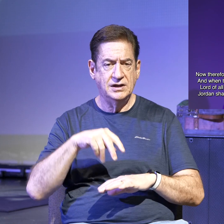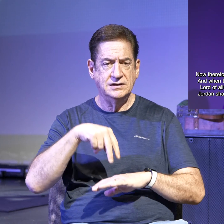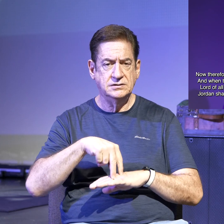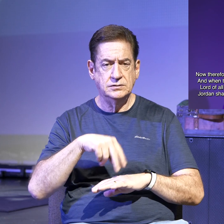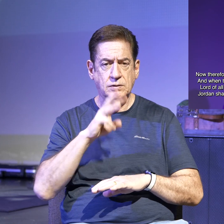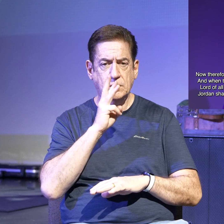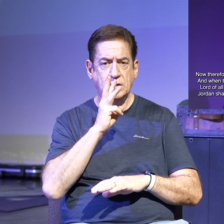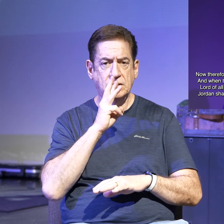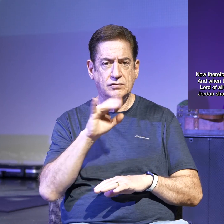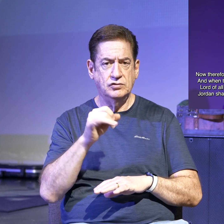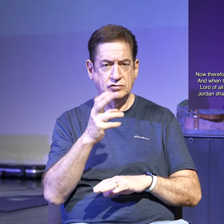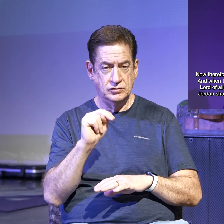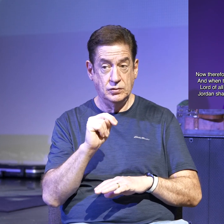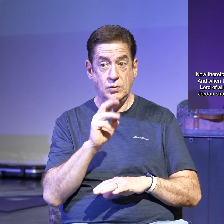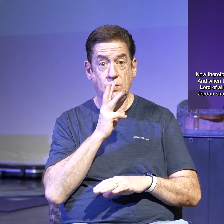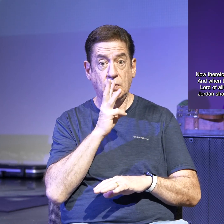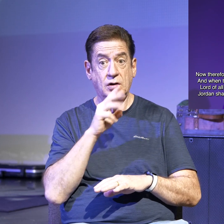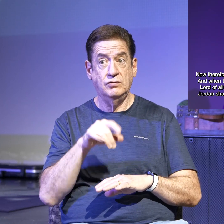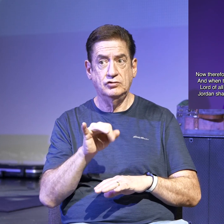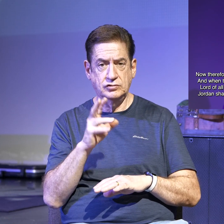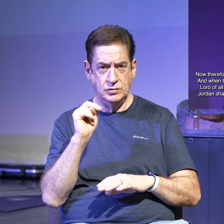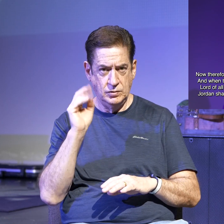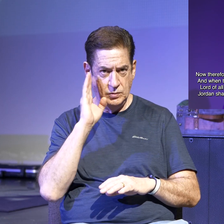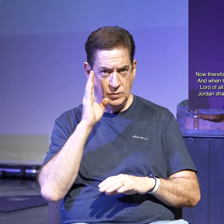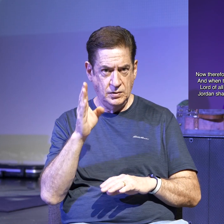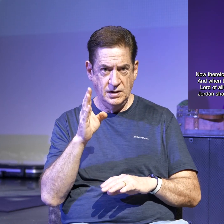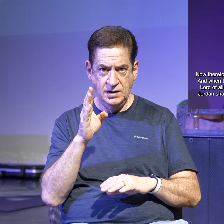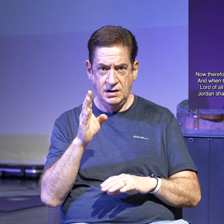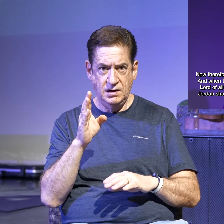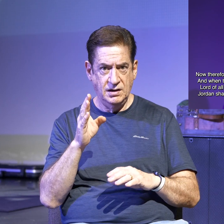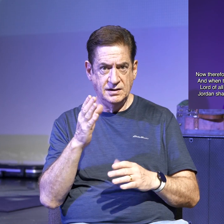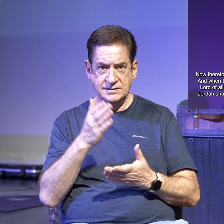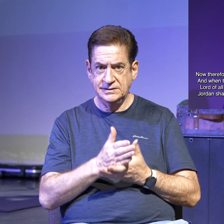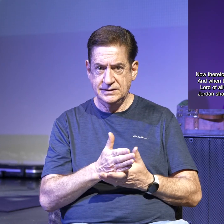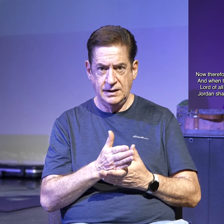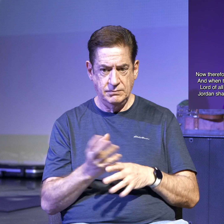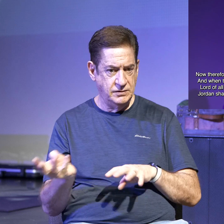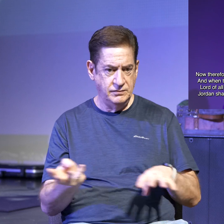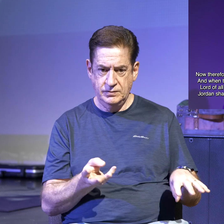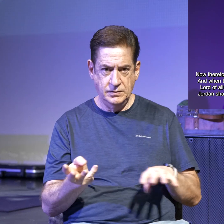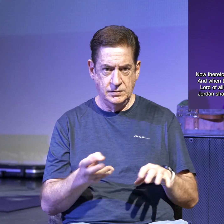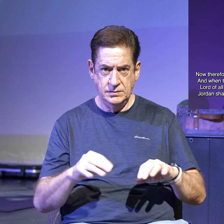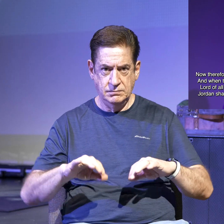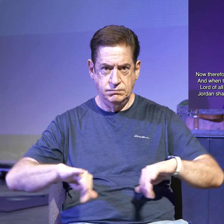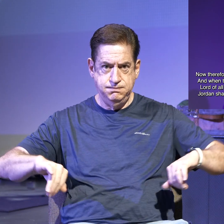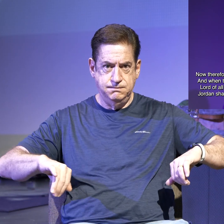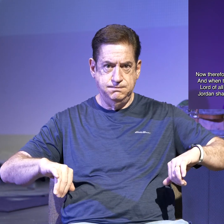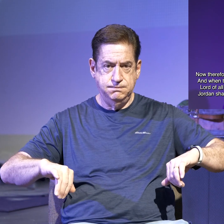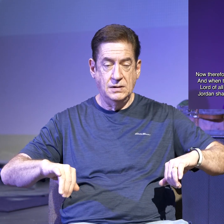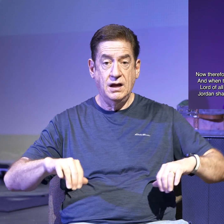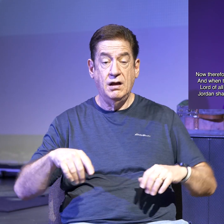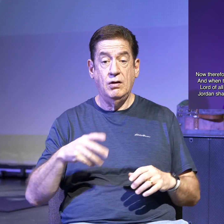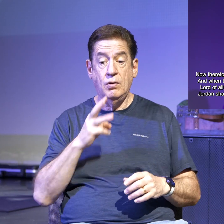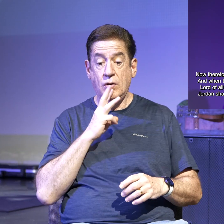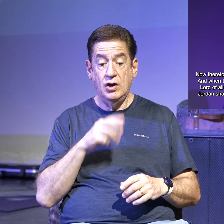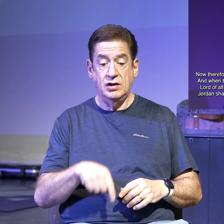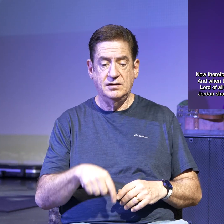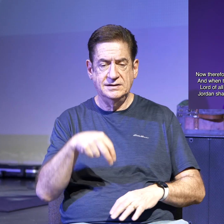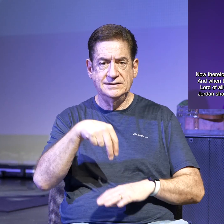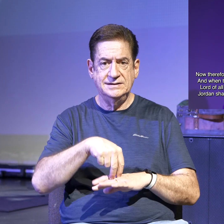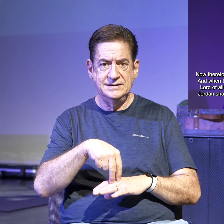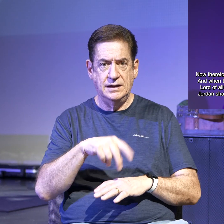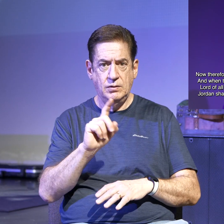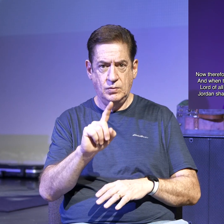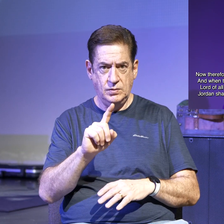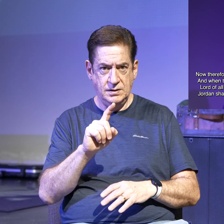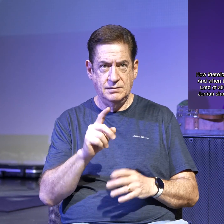the Jordan, the waters of the Jordan shall be cut off from flowing, and the waters coming down from above shall stand in one